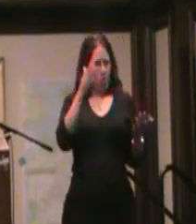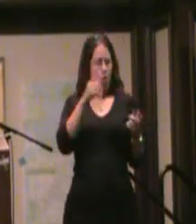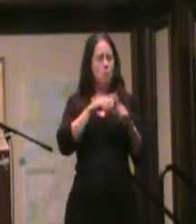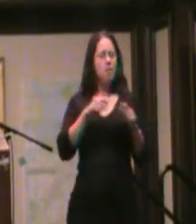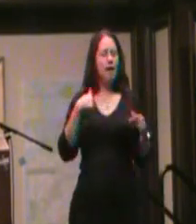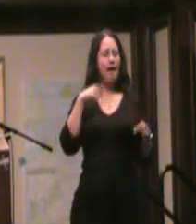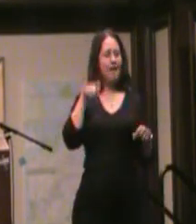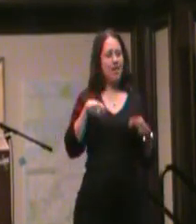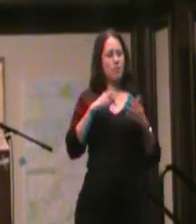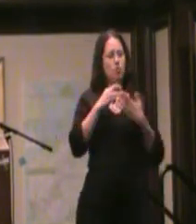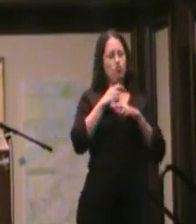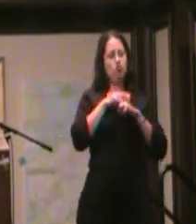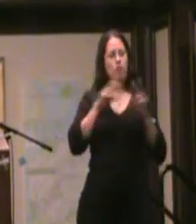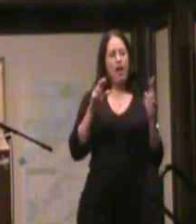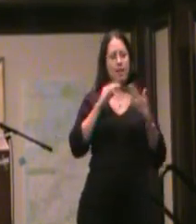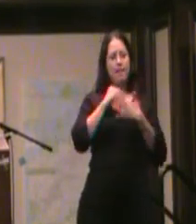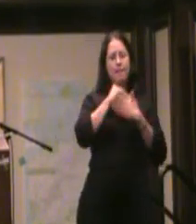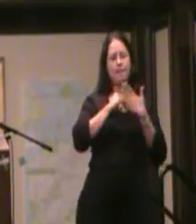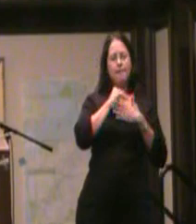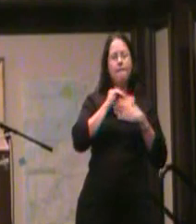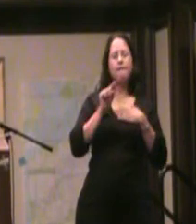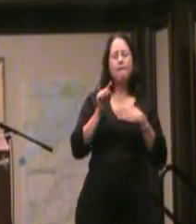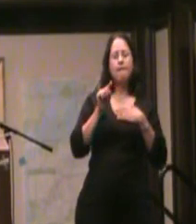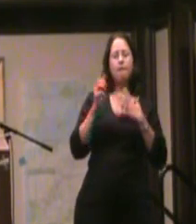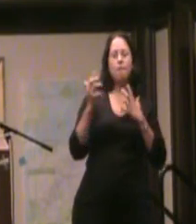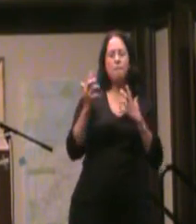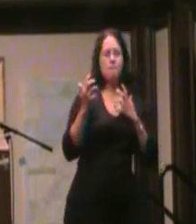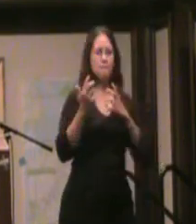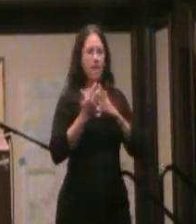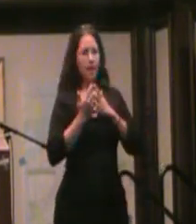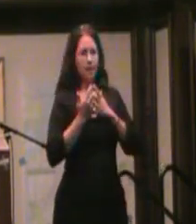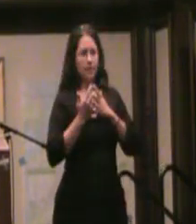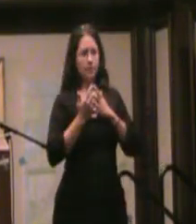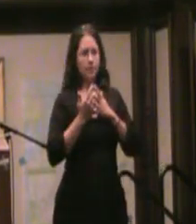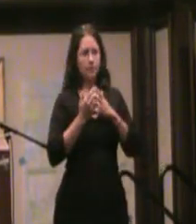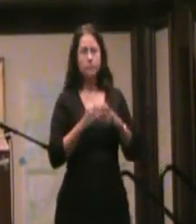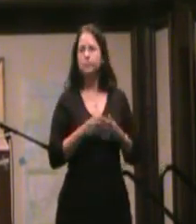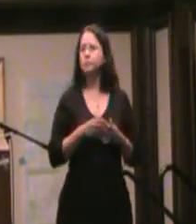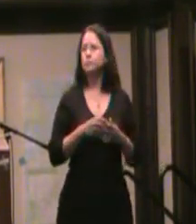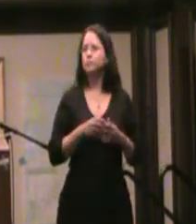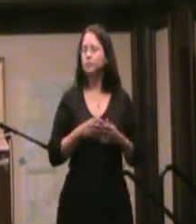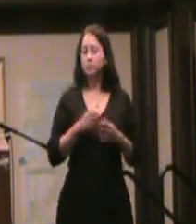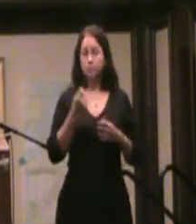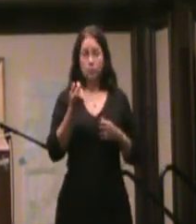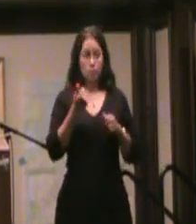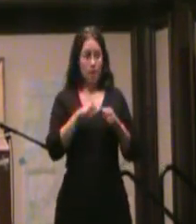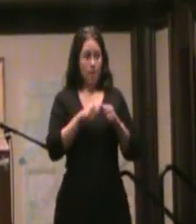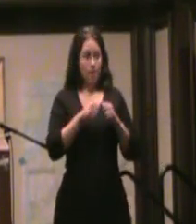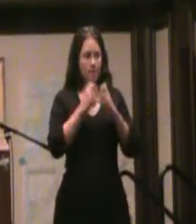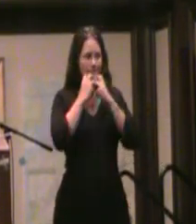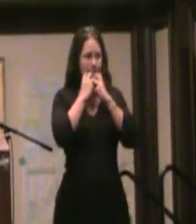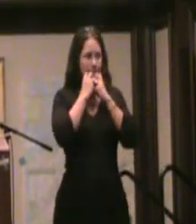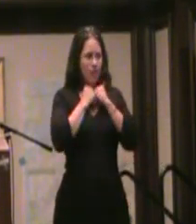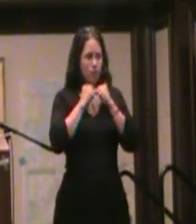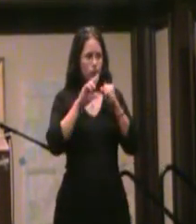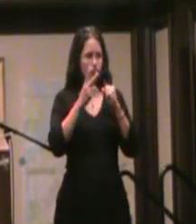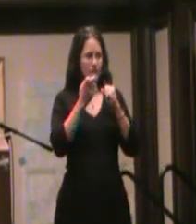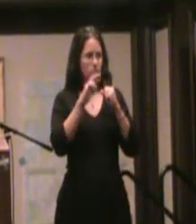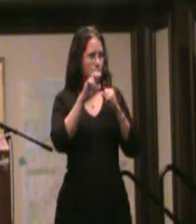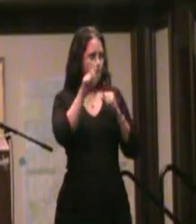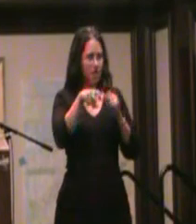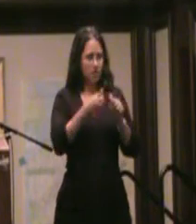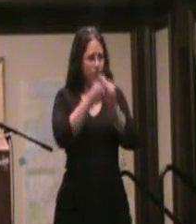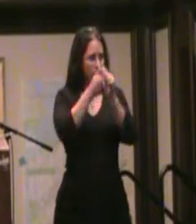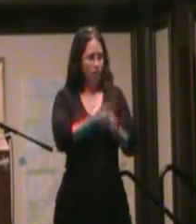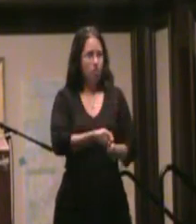need to be able to reflect it, okay? Because the conservation of register is the most